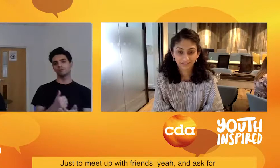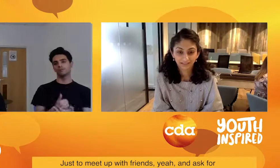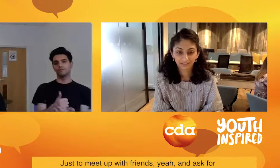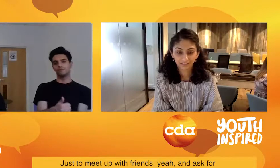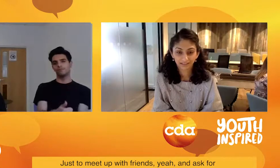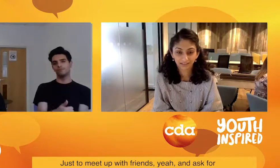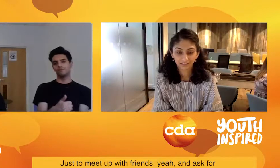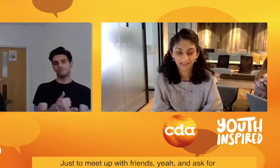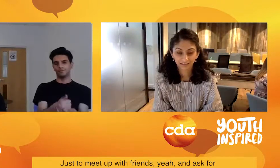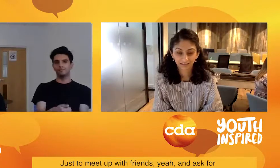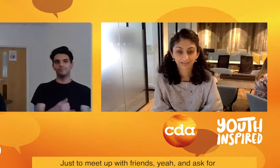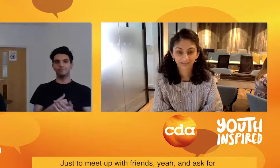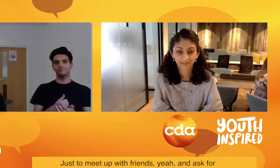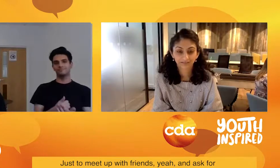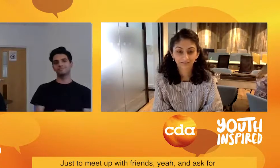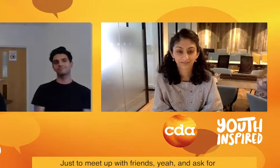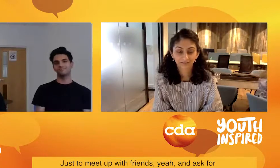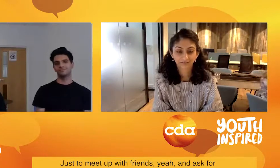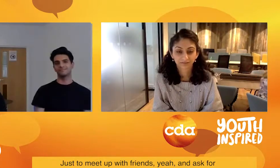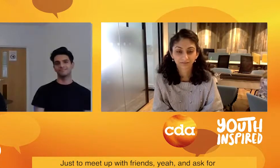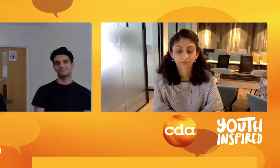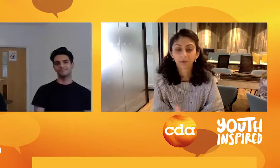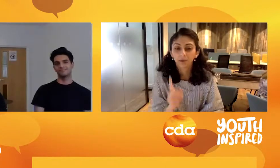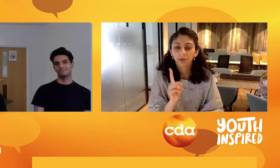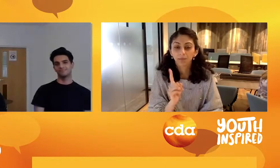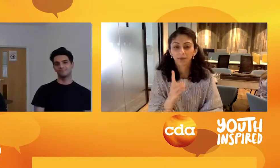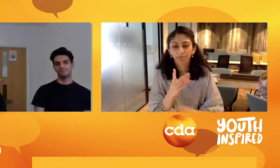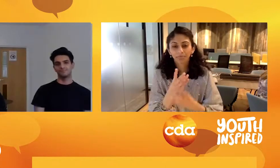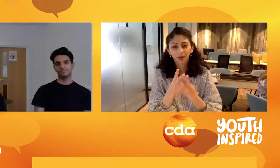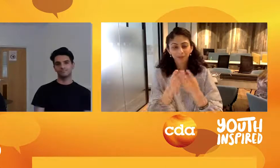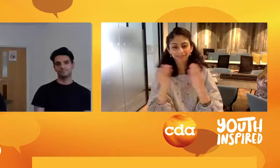And ask for support or help when you need it.